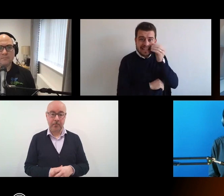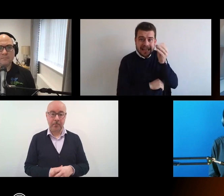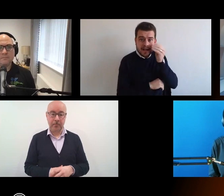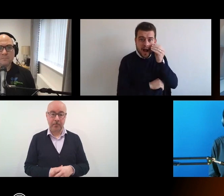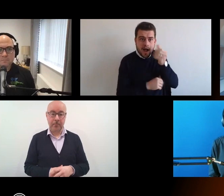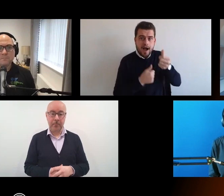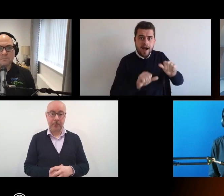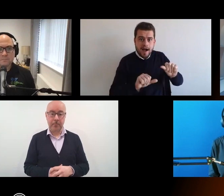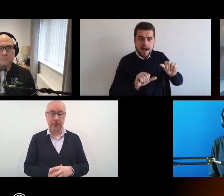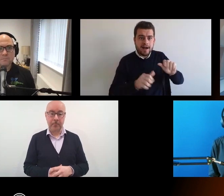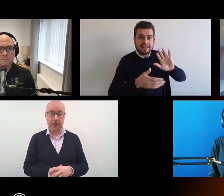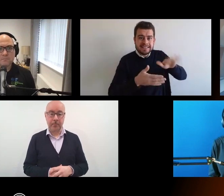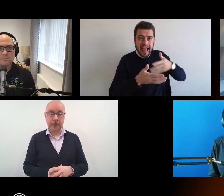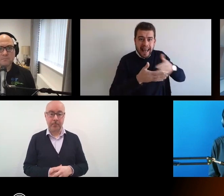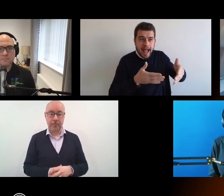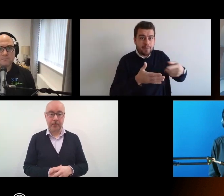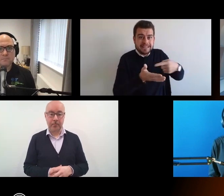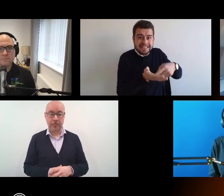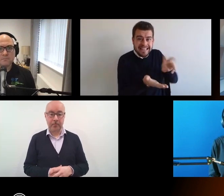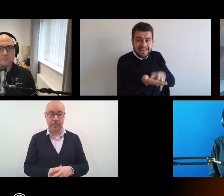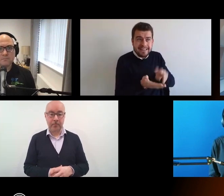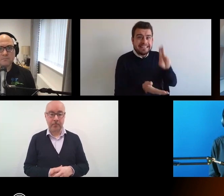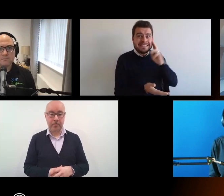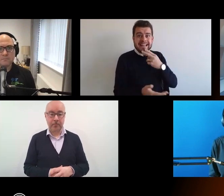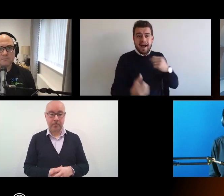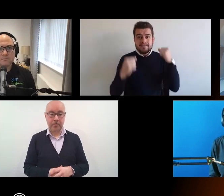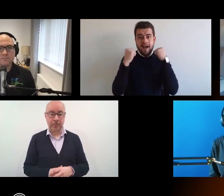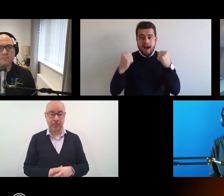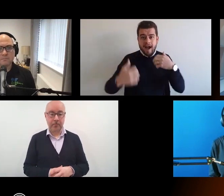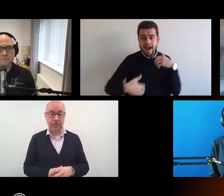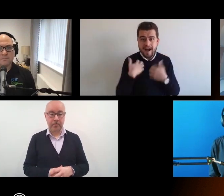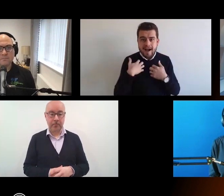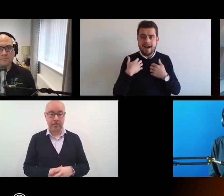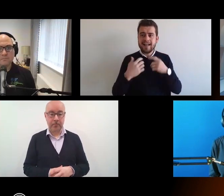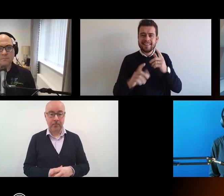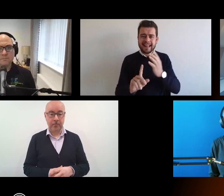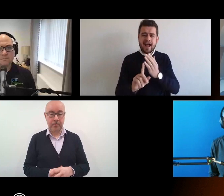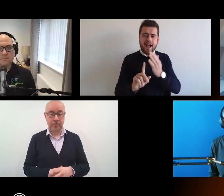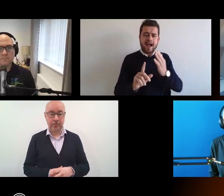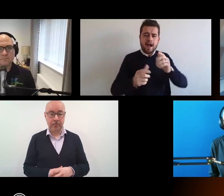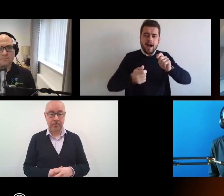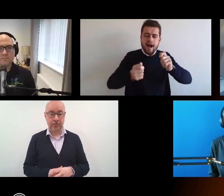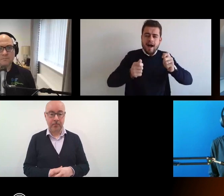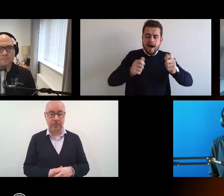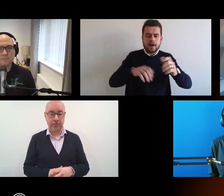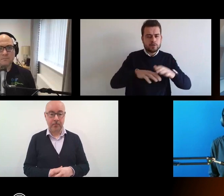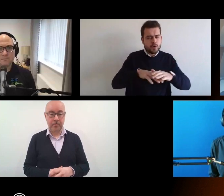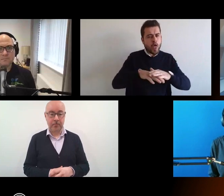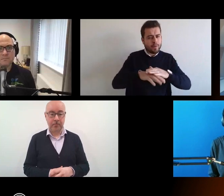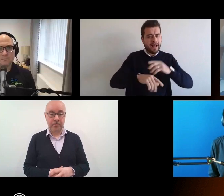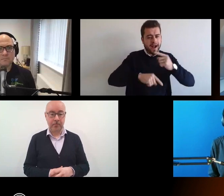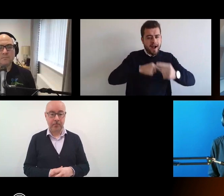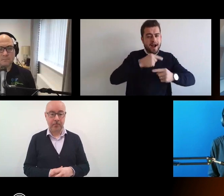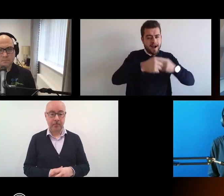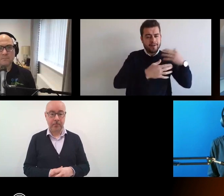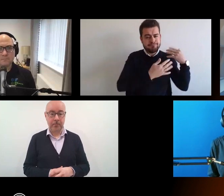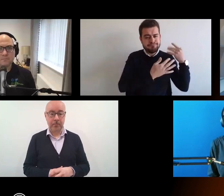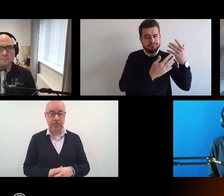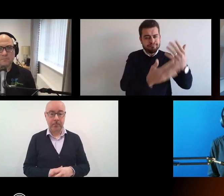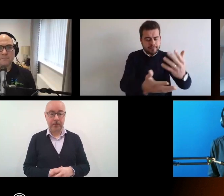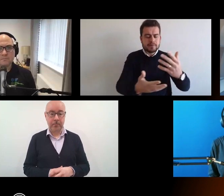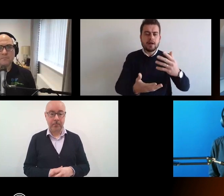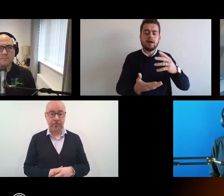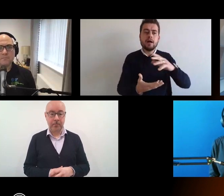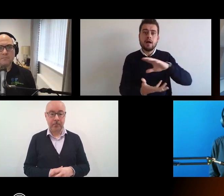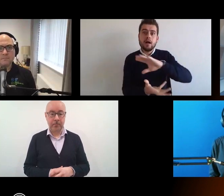interpreters on television, but also deaf programs on television. So seeing deaf people actually on television using sign